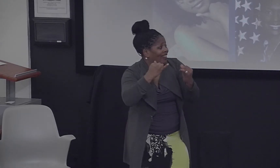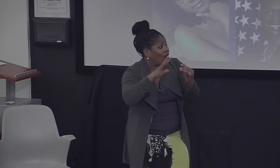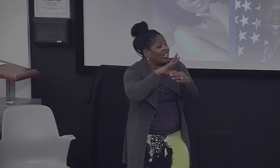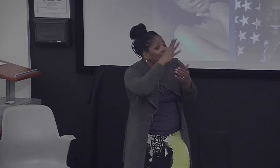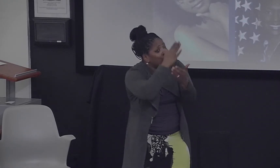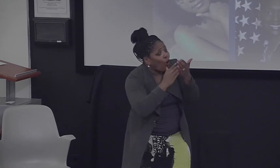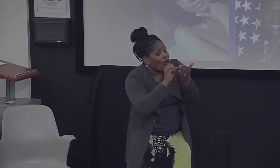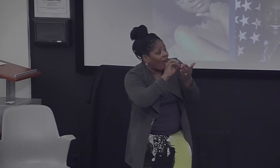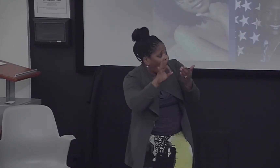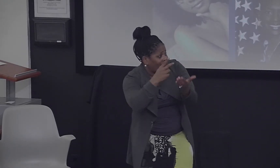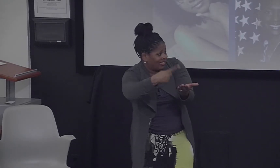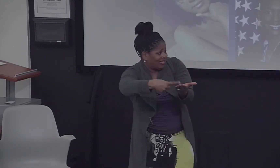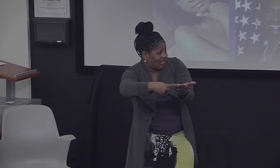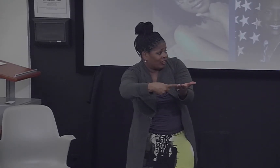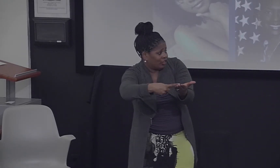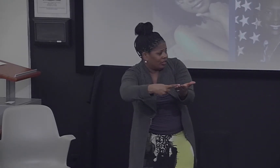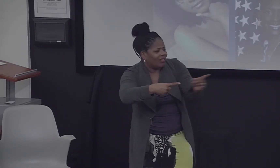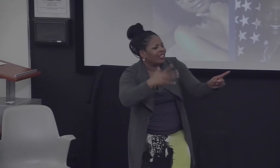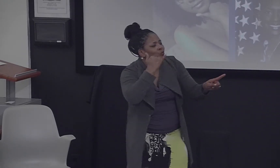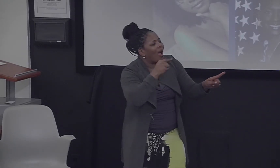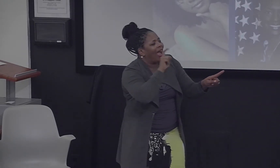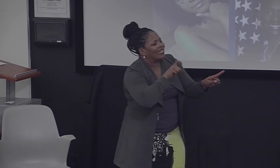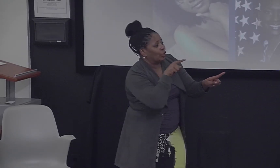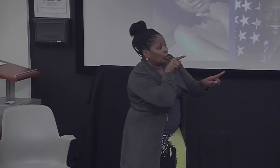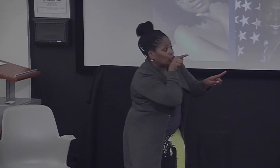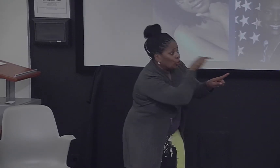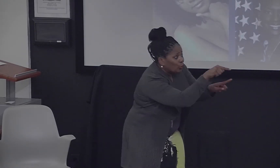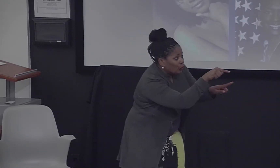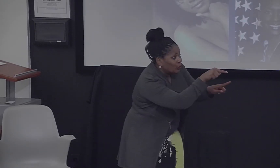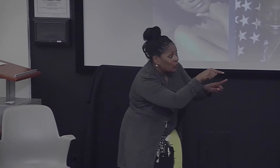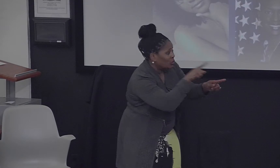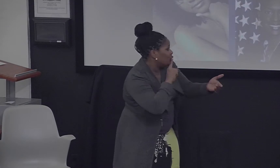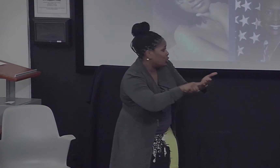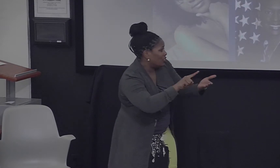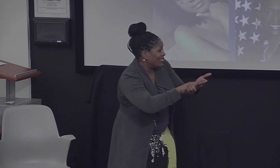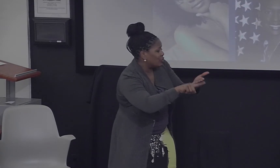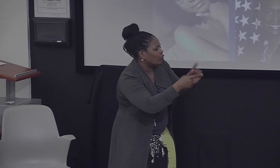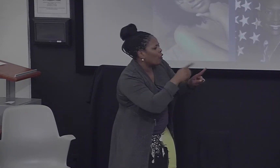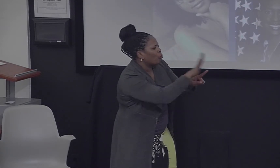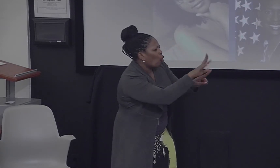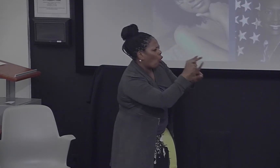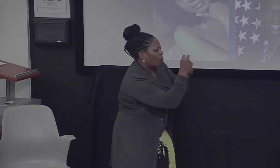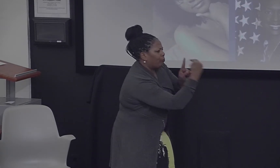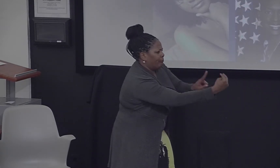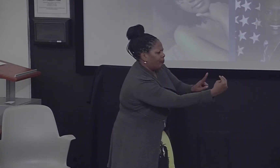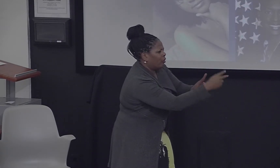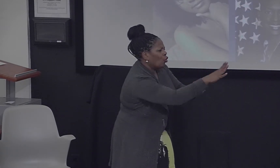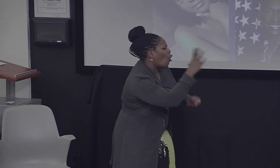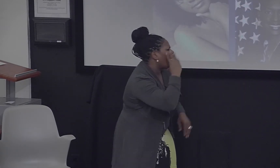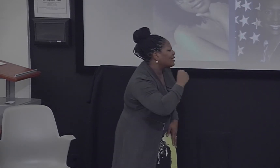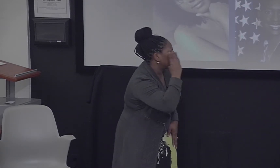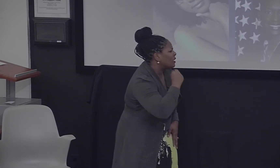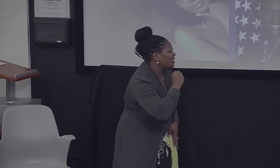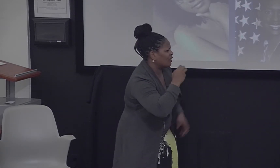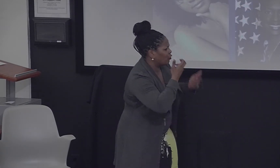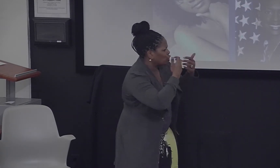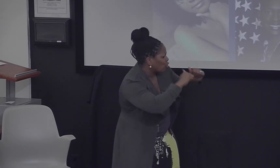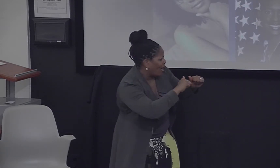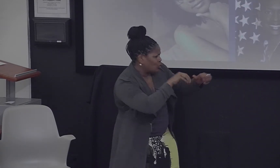because we're talking about scheduling. And so I would say to you, if you're going to do more research, what is